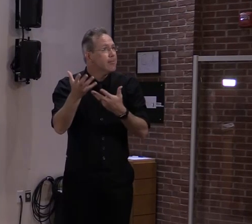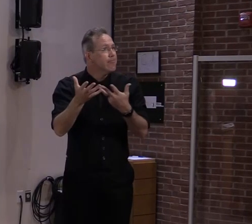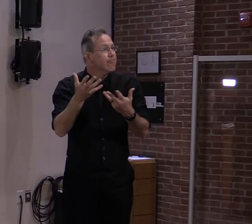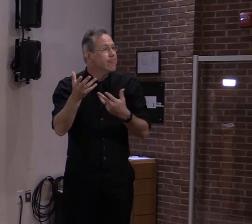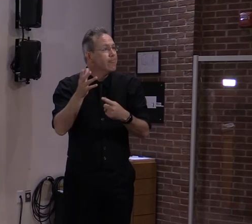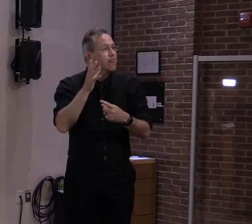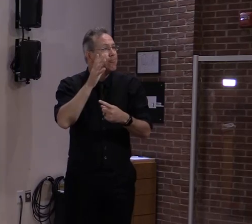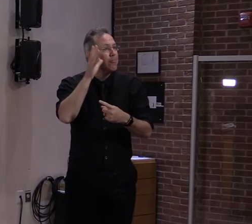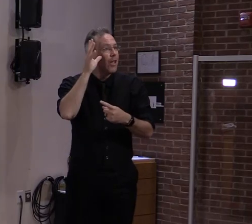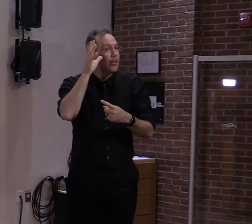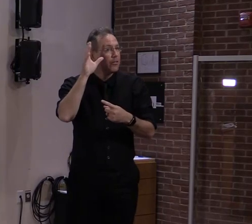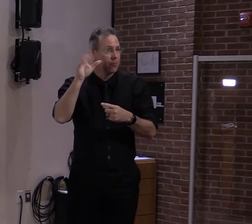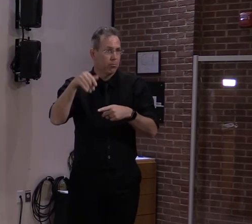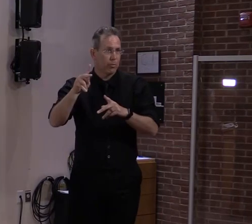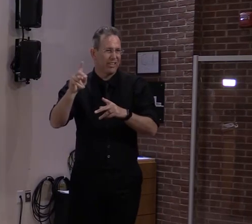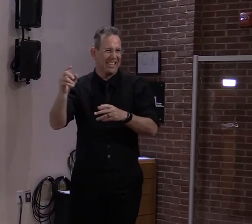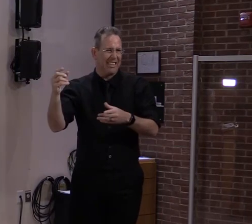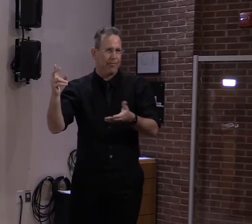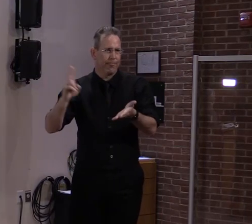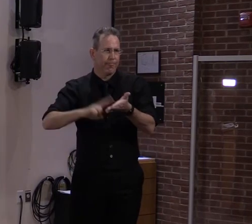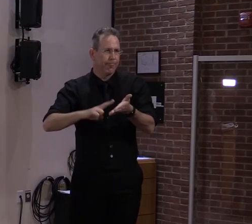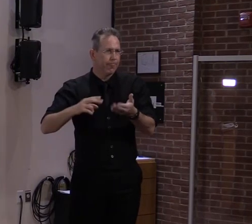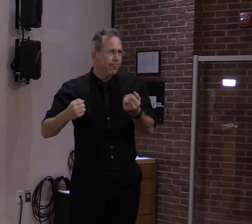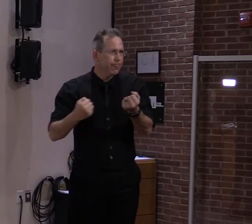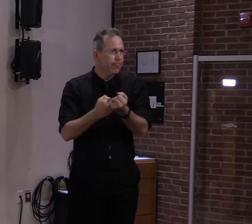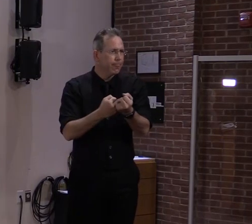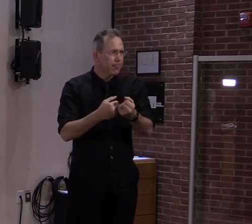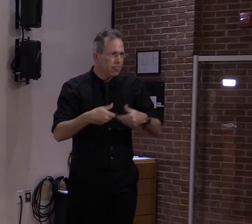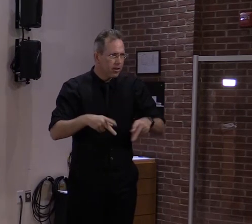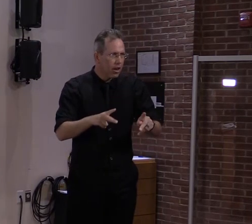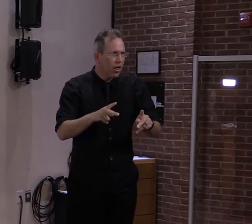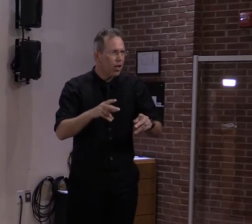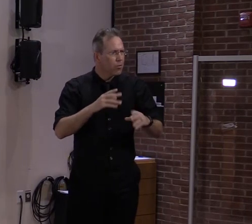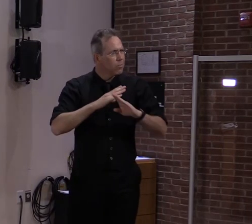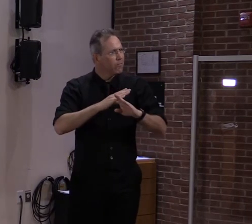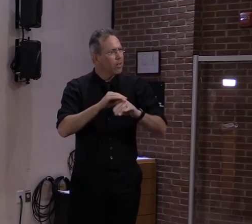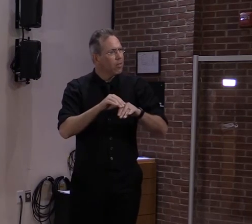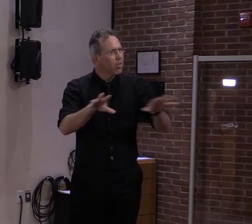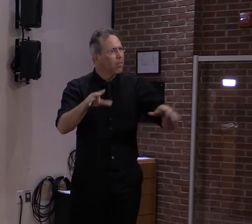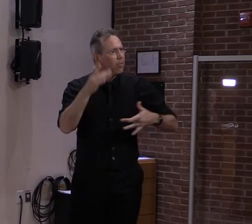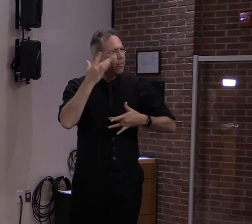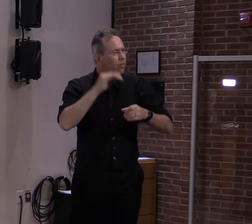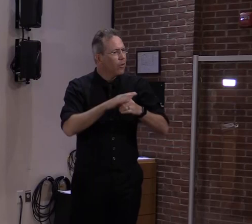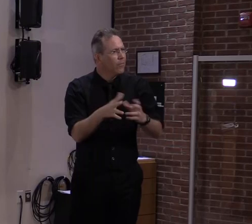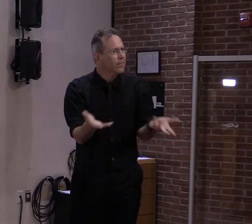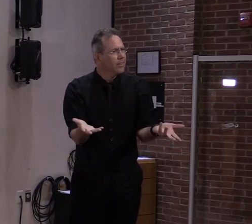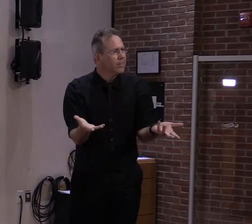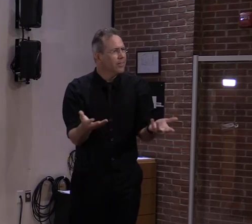Parental permission has prevented that sort of uptake to continue. So,